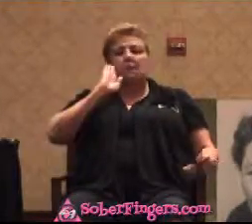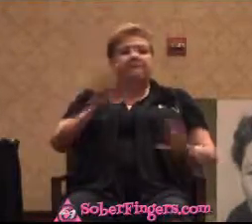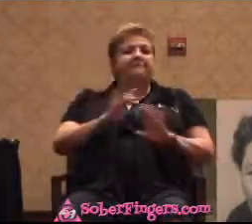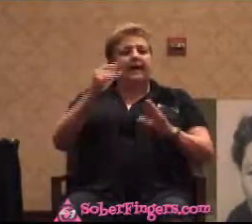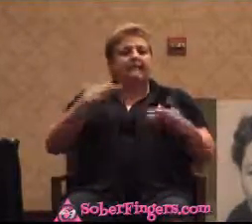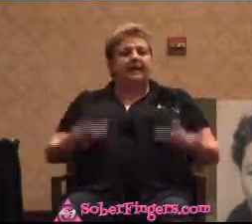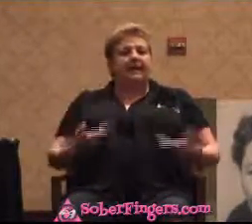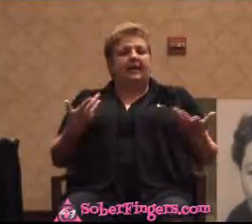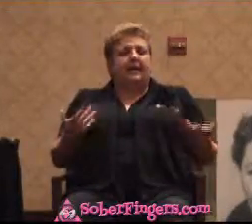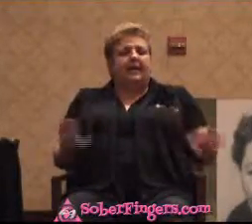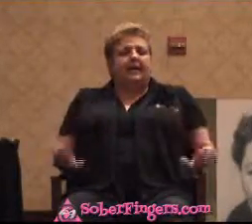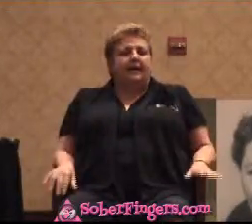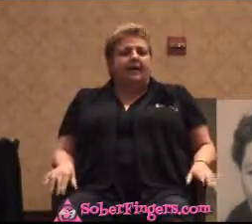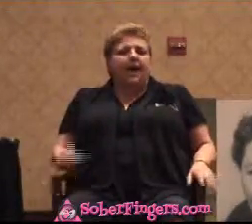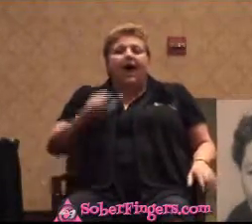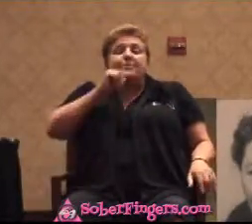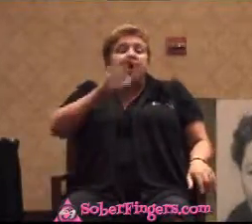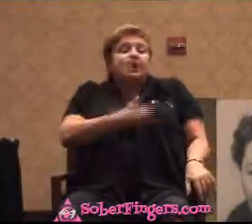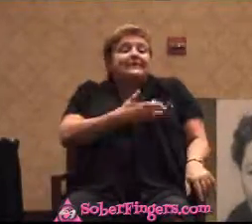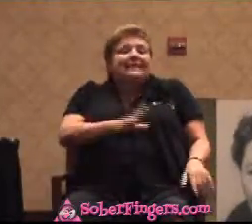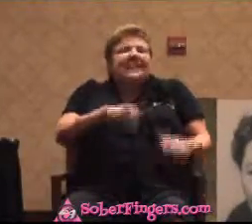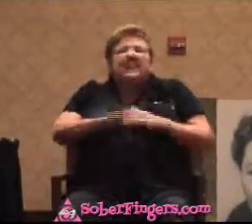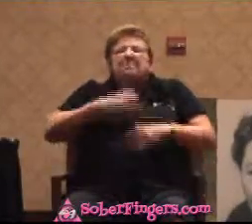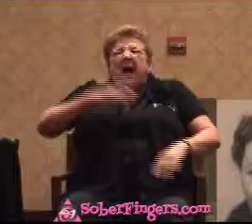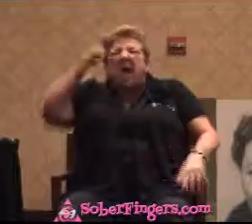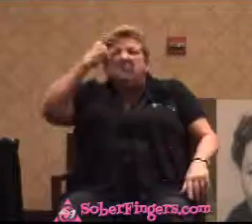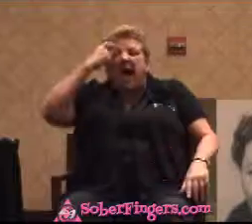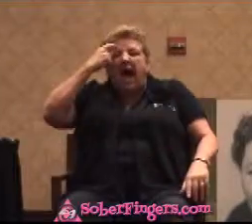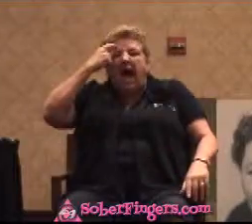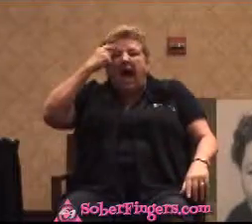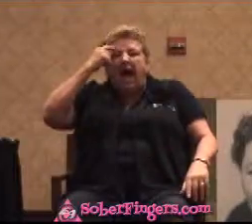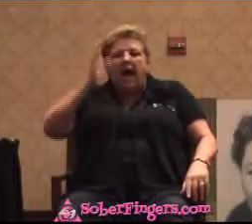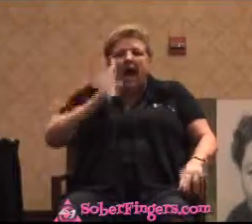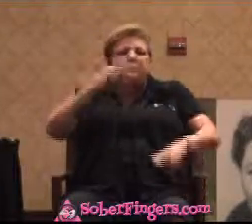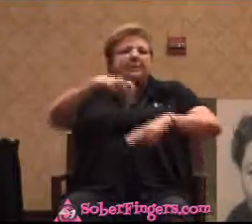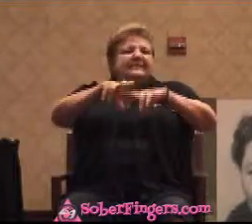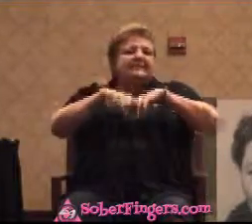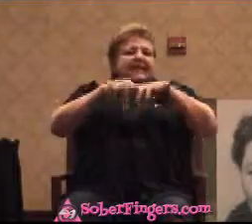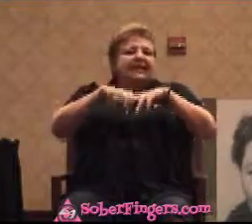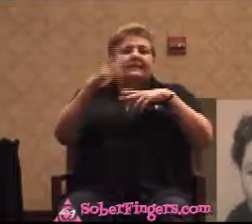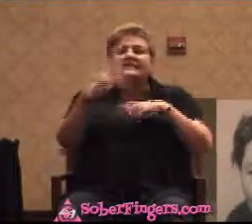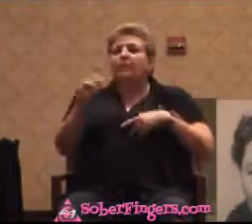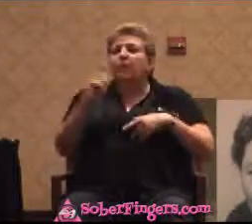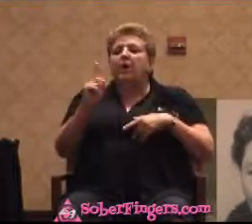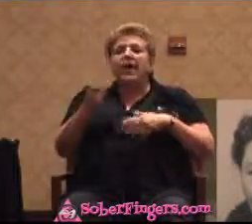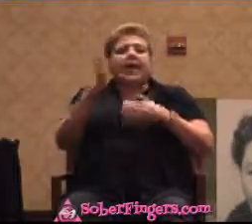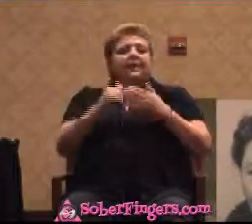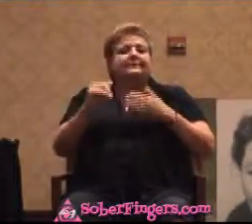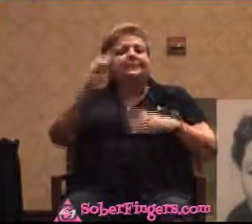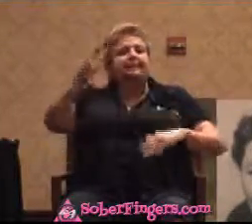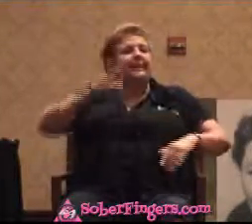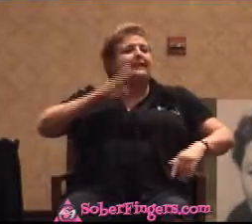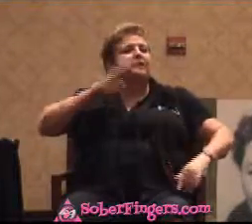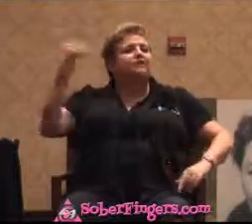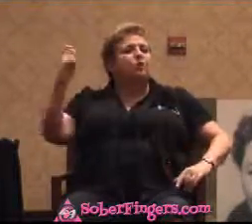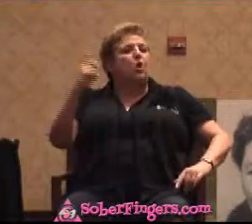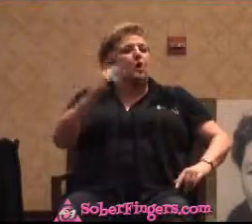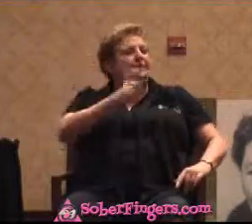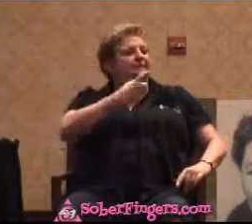I'm not even going to be singing. In my mind, I'm just going to be sitting somewhere. And some dude's just going to walk up to me and go, "Do you